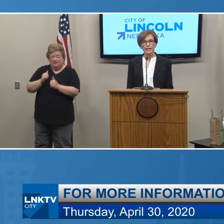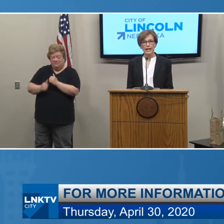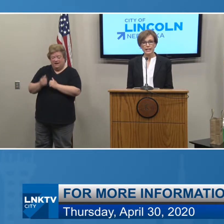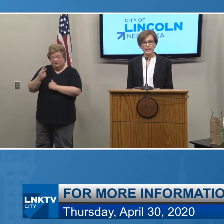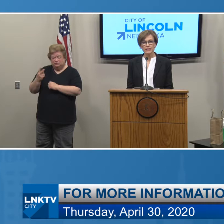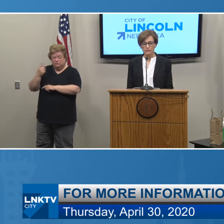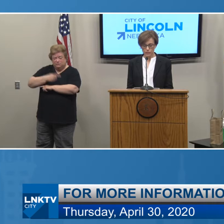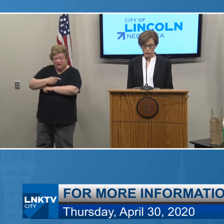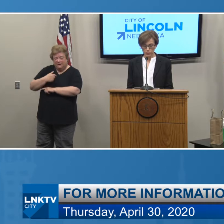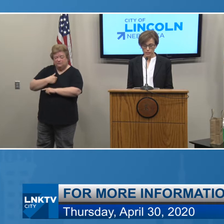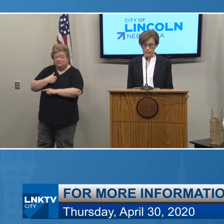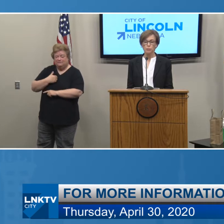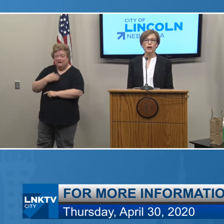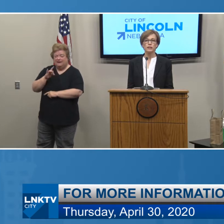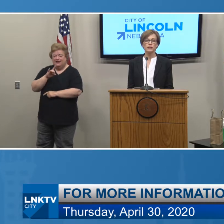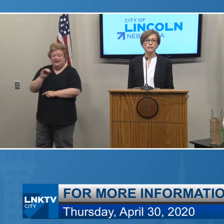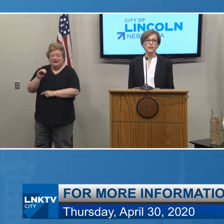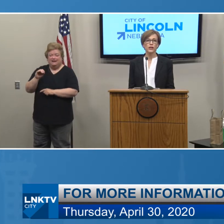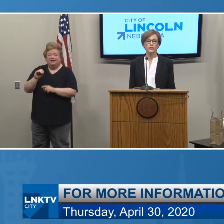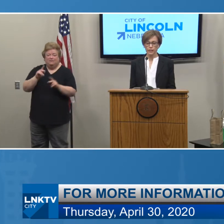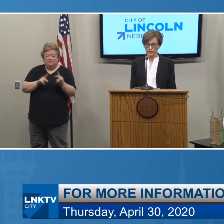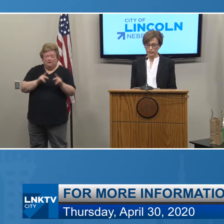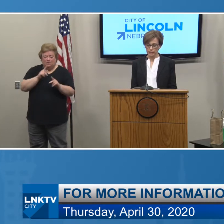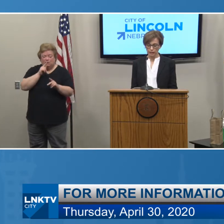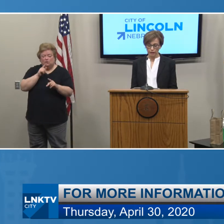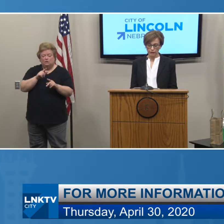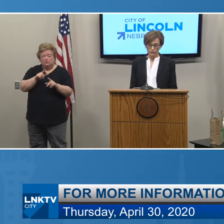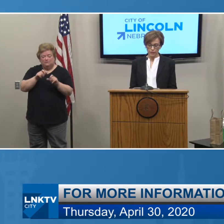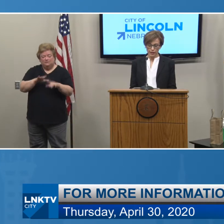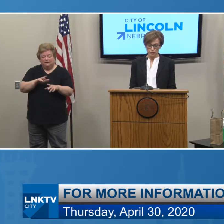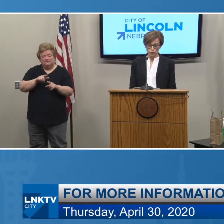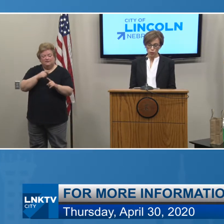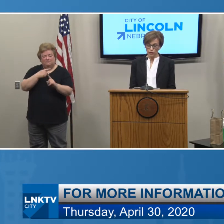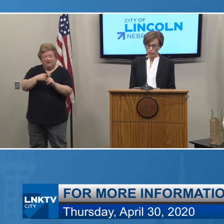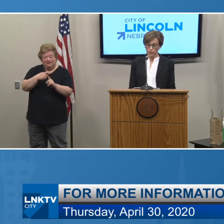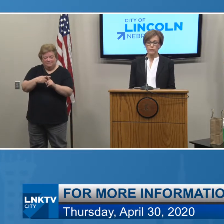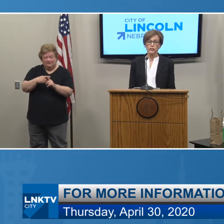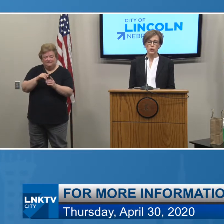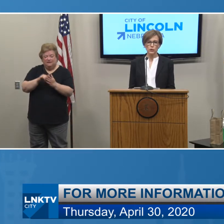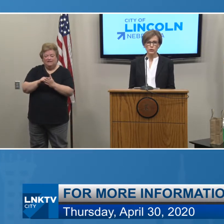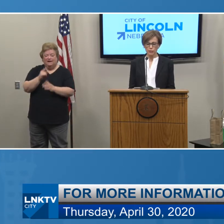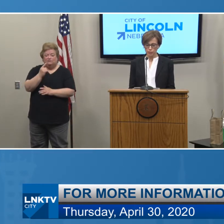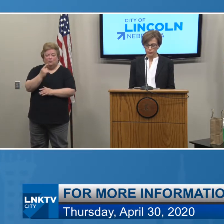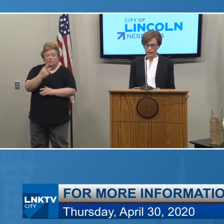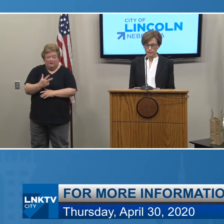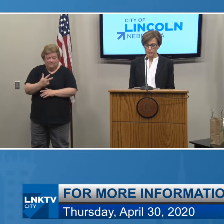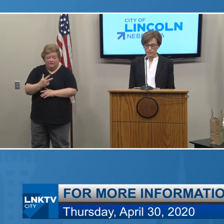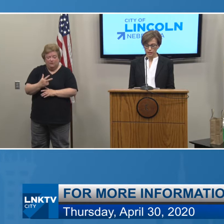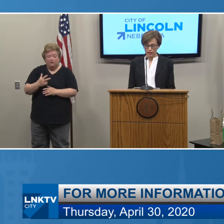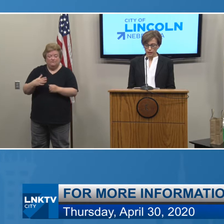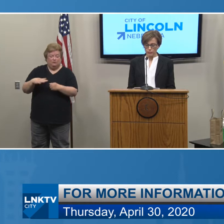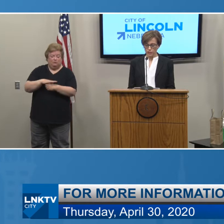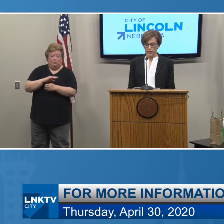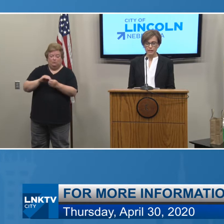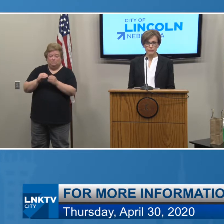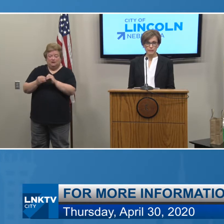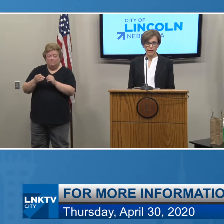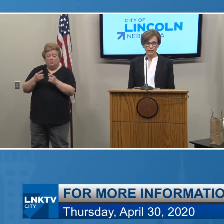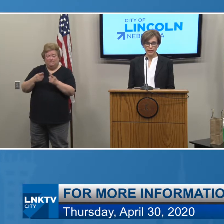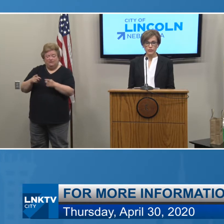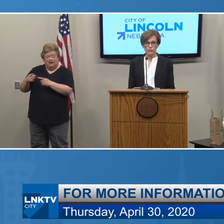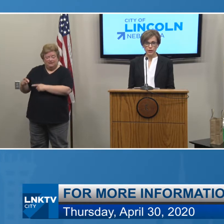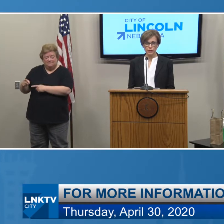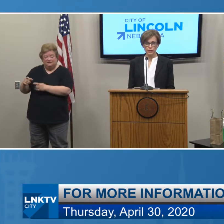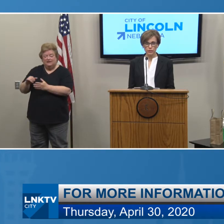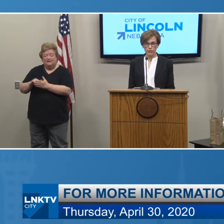we've had 80 individuals test positive for COVID-19. That's 1/3 of the total number of cases, which stands